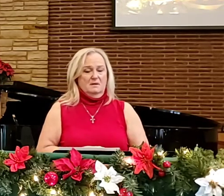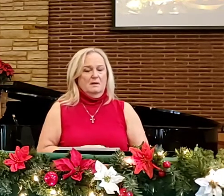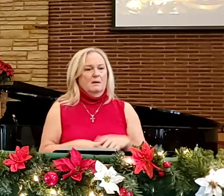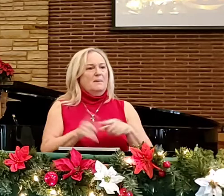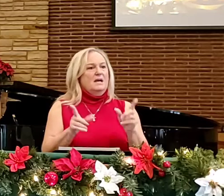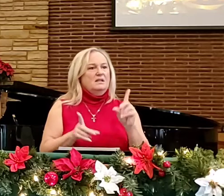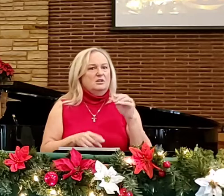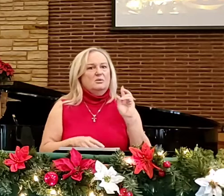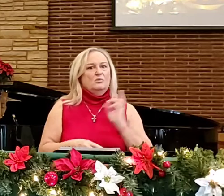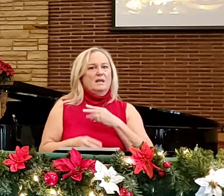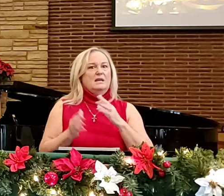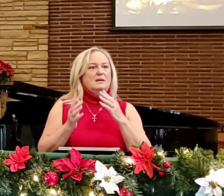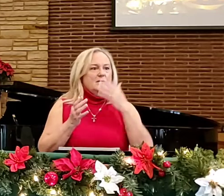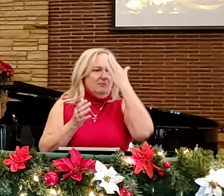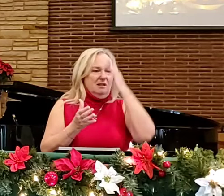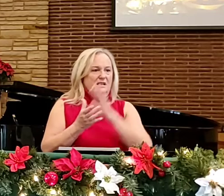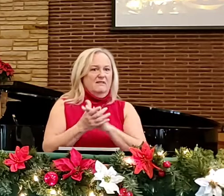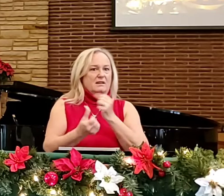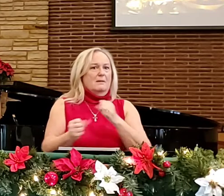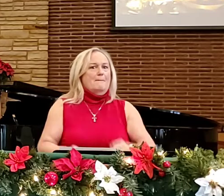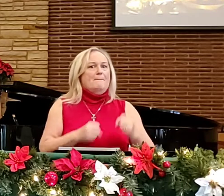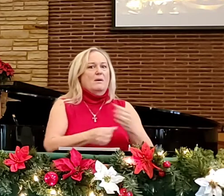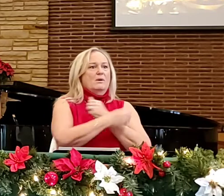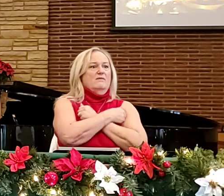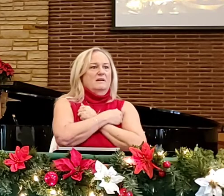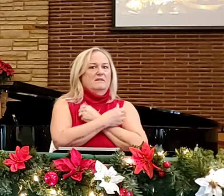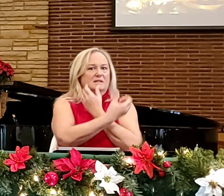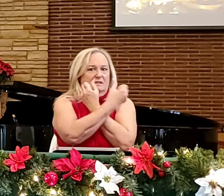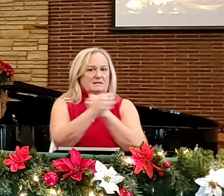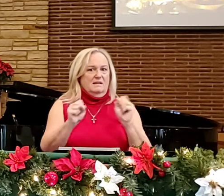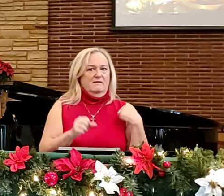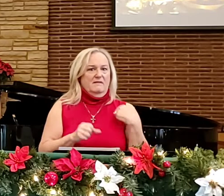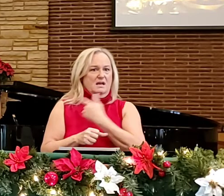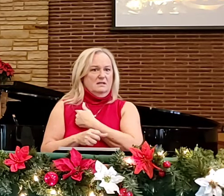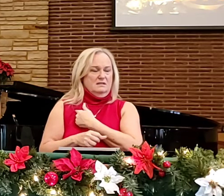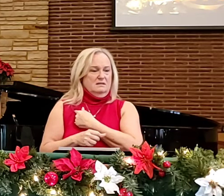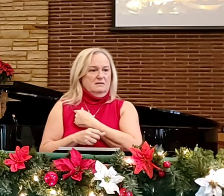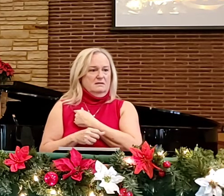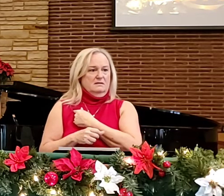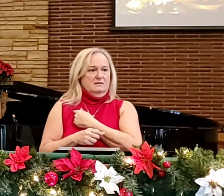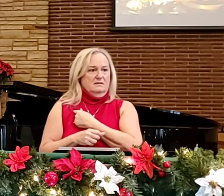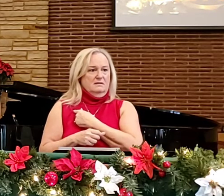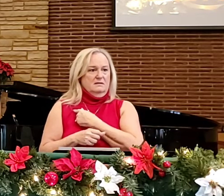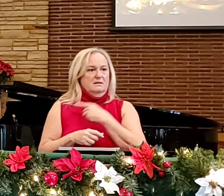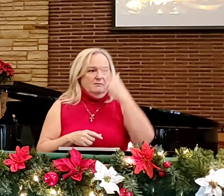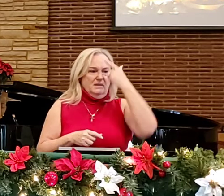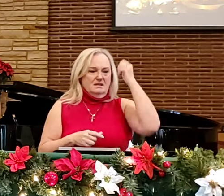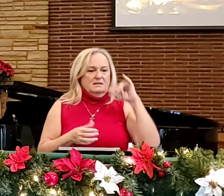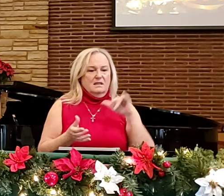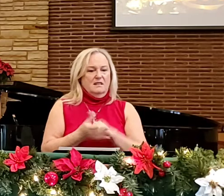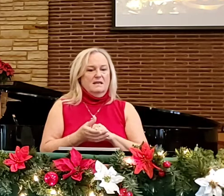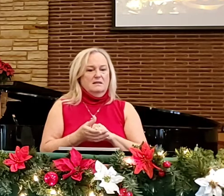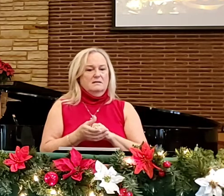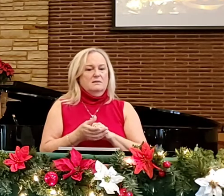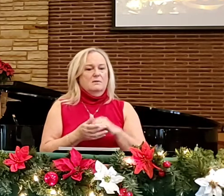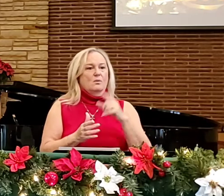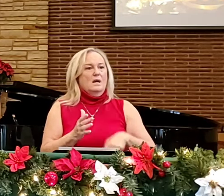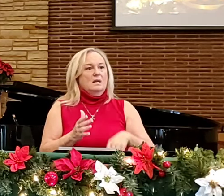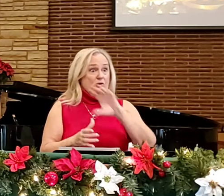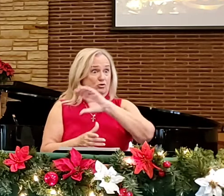But do we believe in the power of love to save us? Because that's what